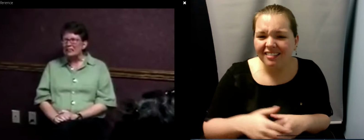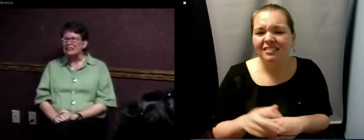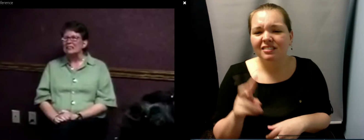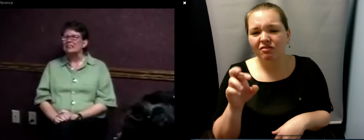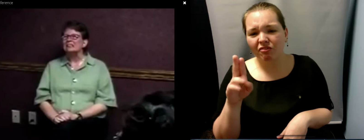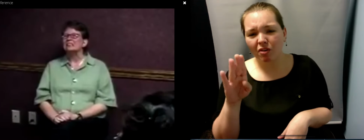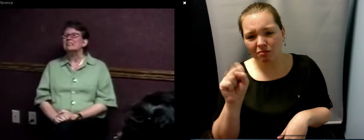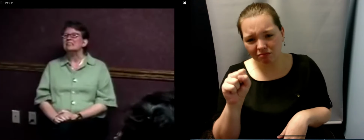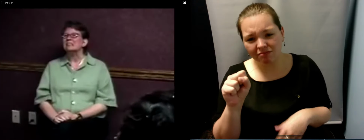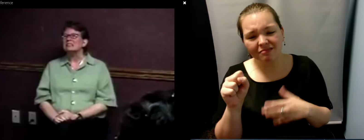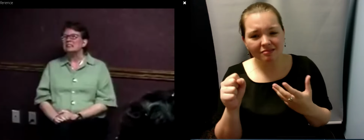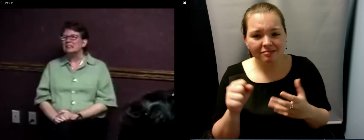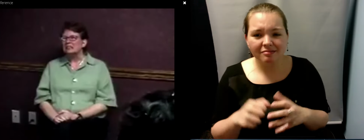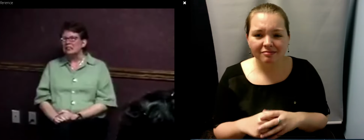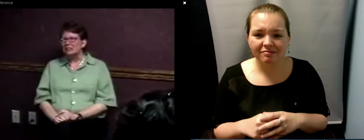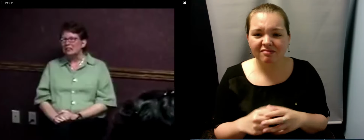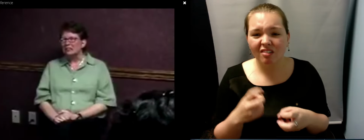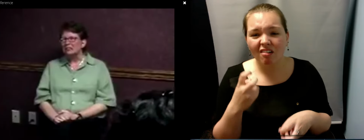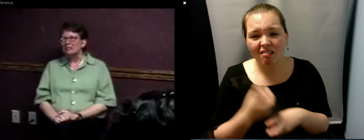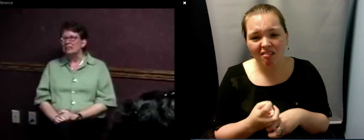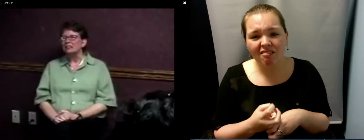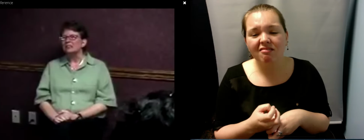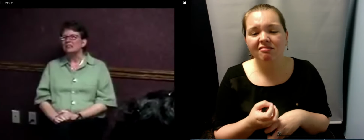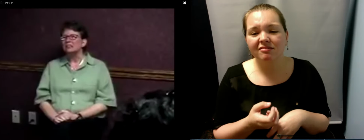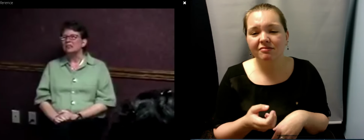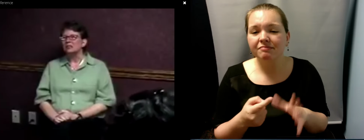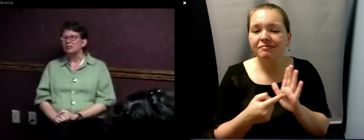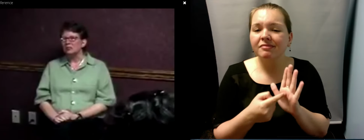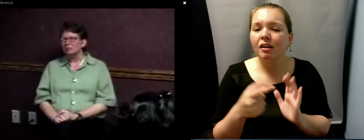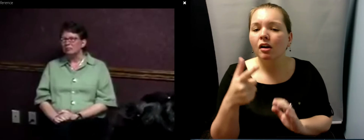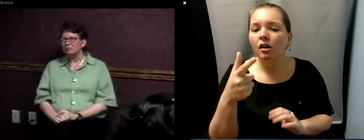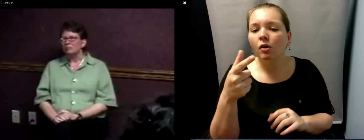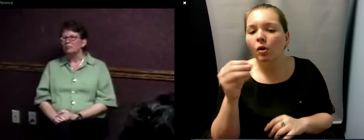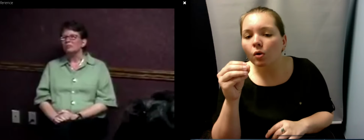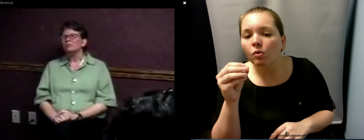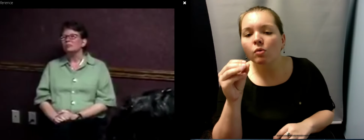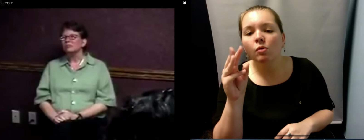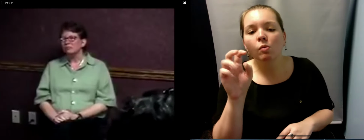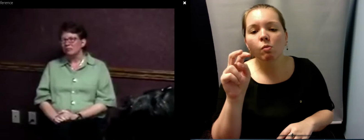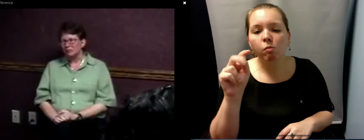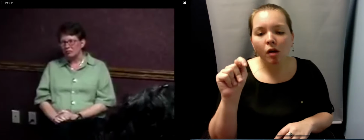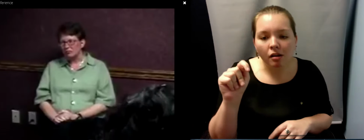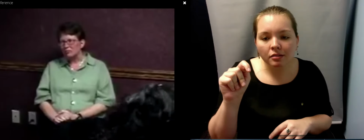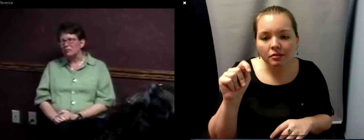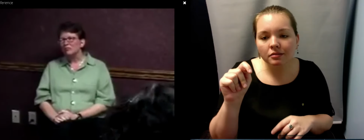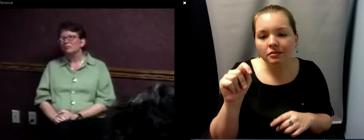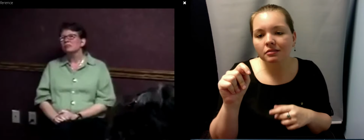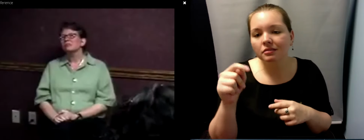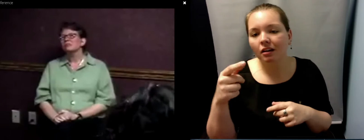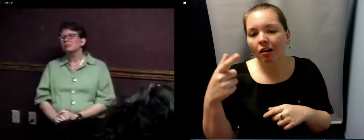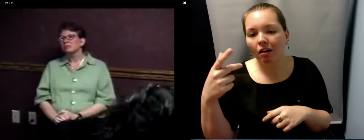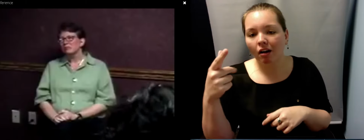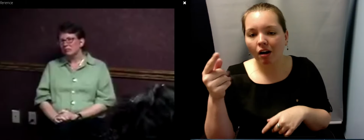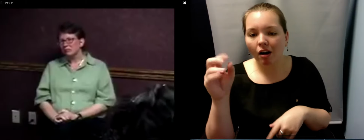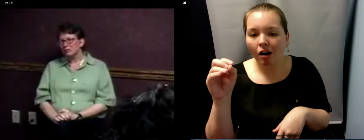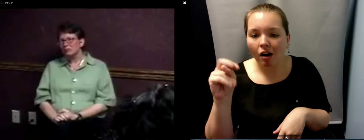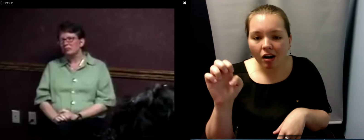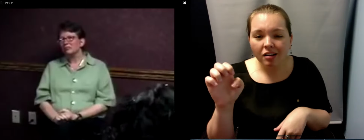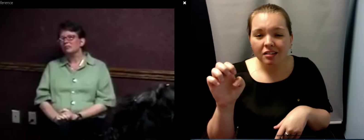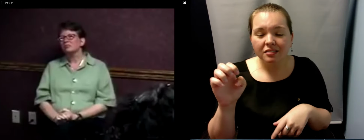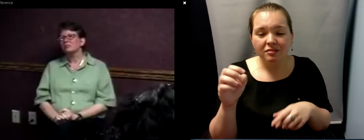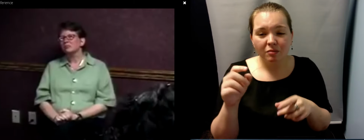difficult. Things like go, went, gone, where the word itself changes depending on